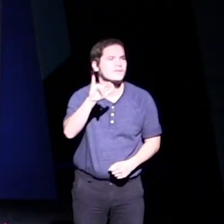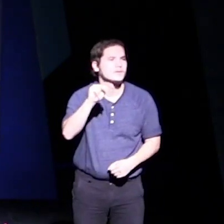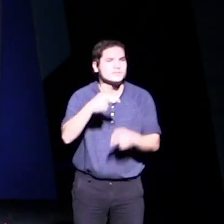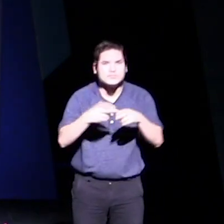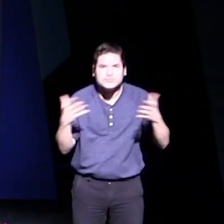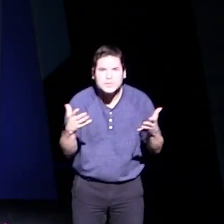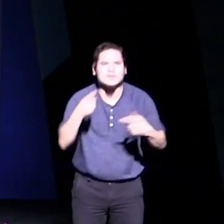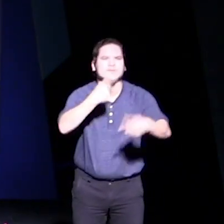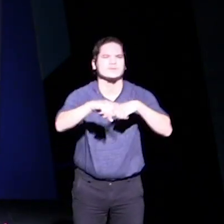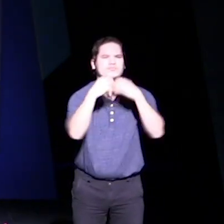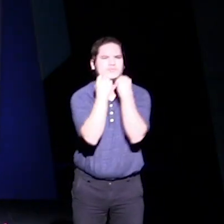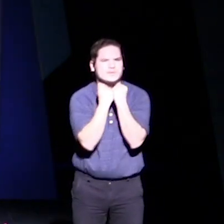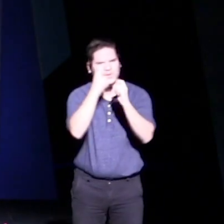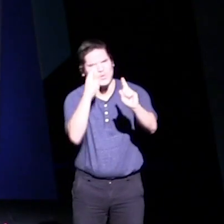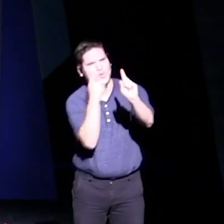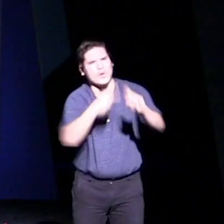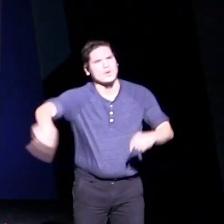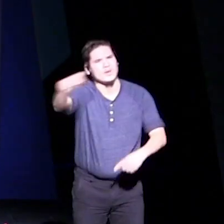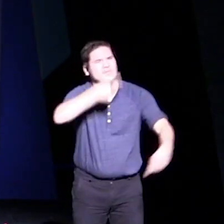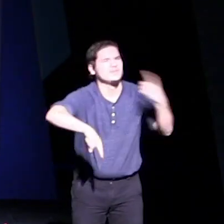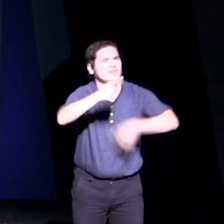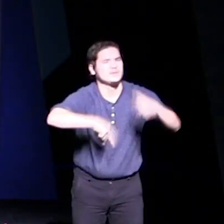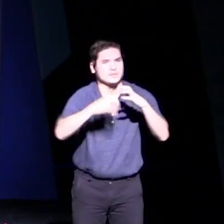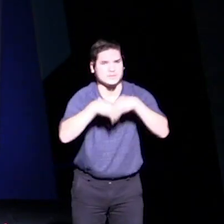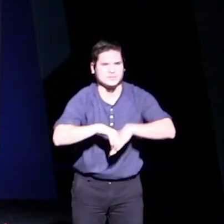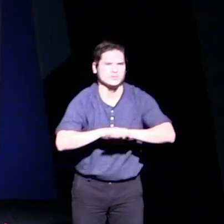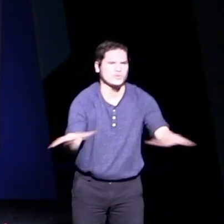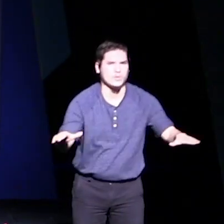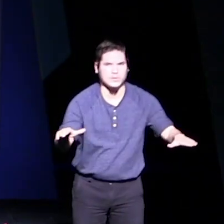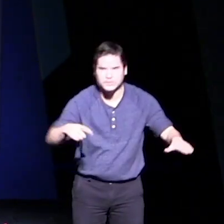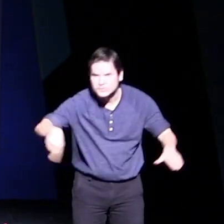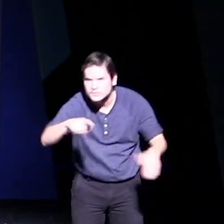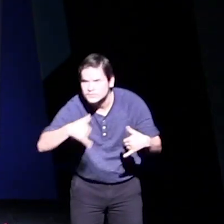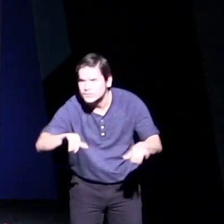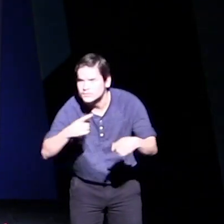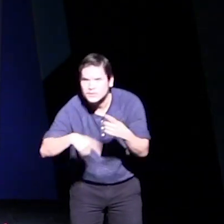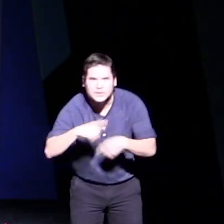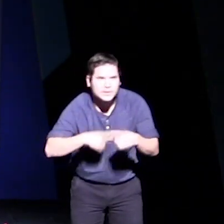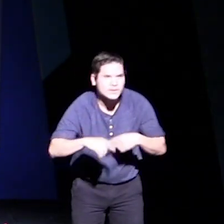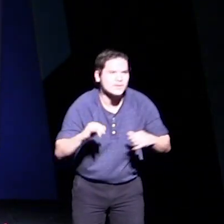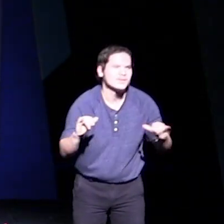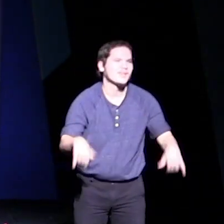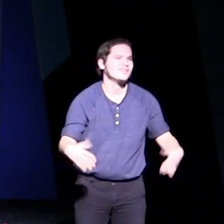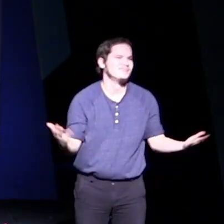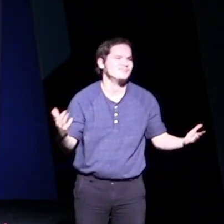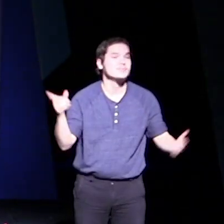His example is truly inspiring. He was involved in the NAD